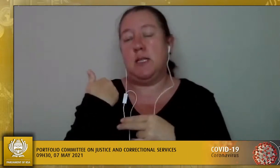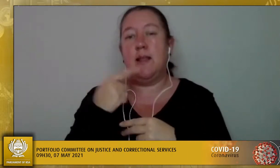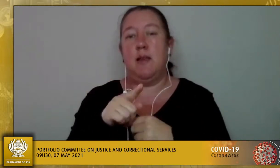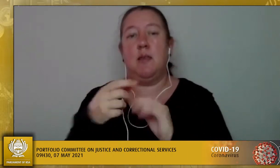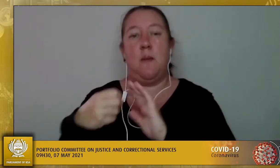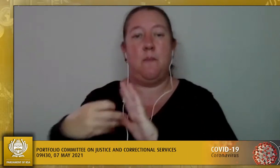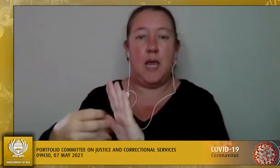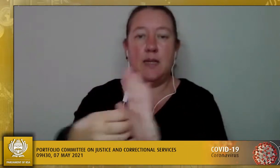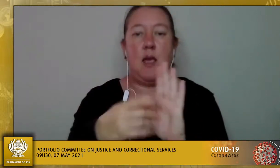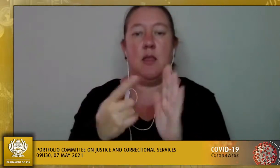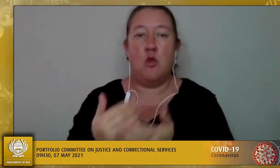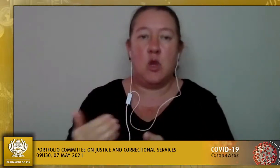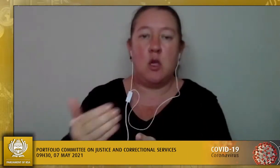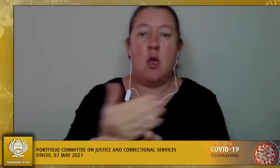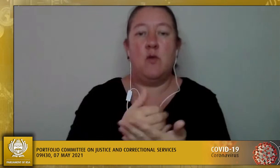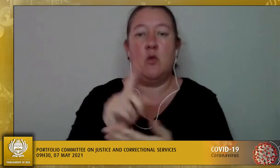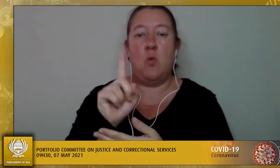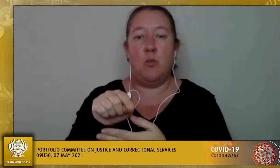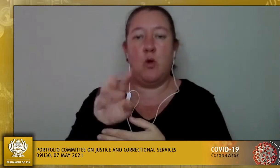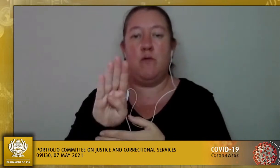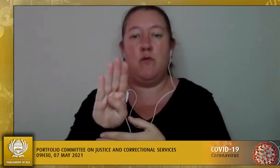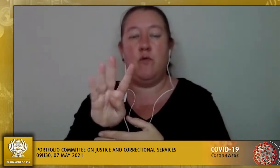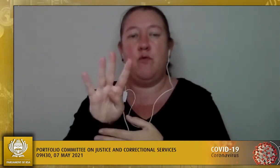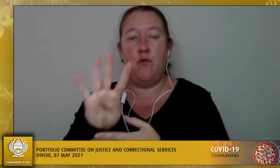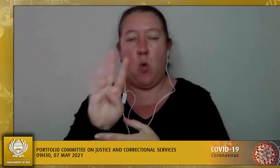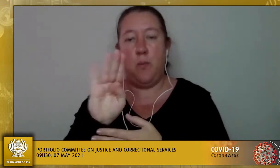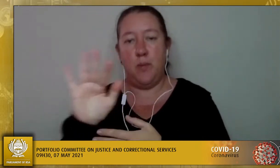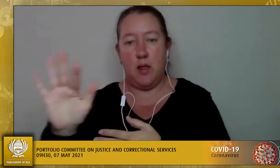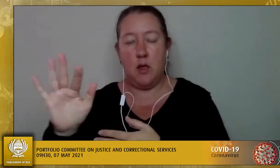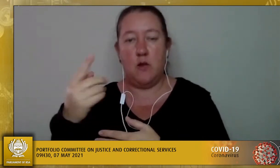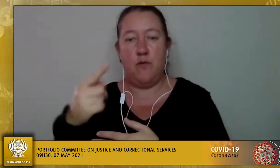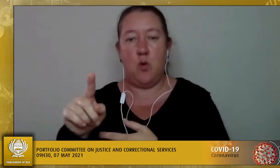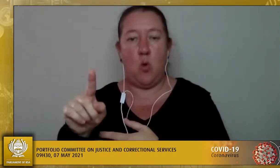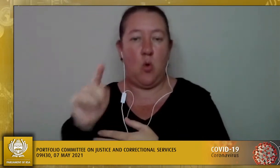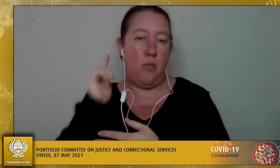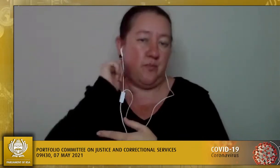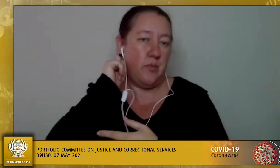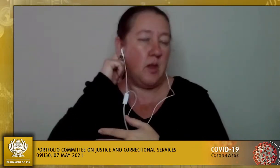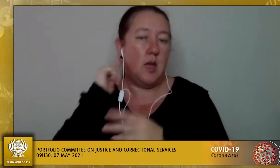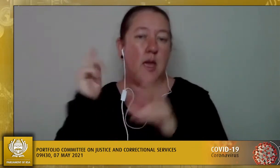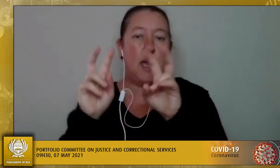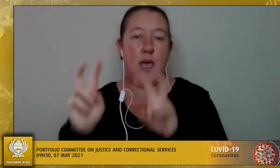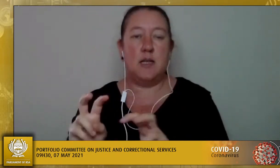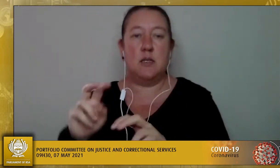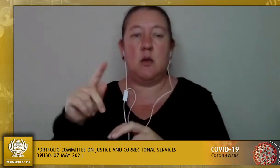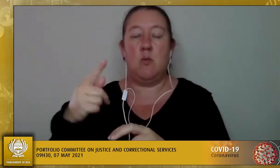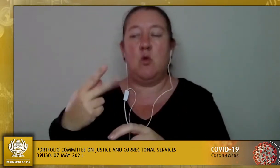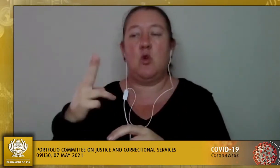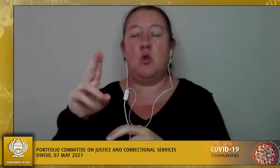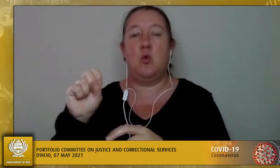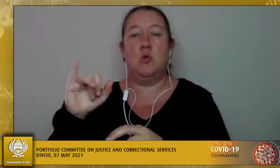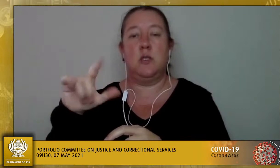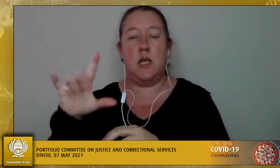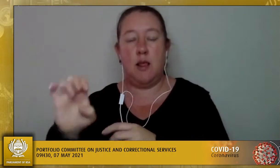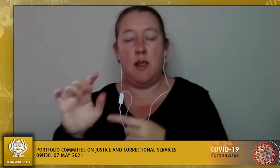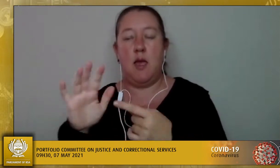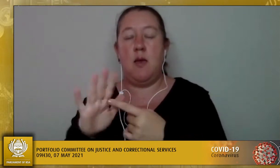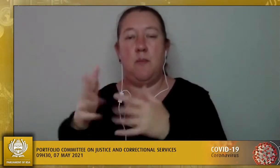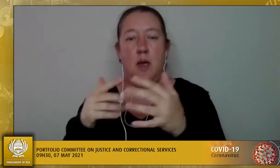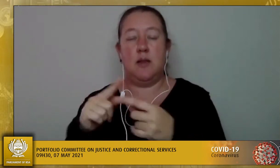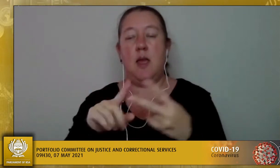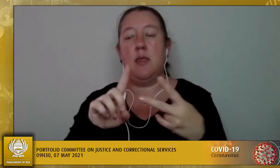media the recovery of 1.4 billion for for the eskom crucial matter as well as the hundreds